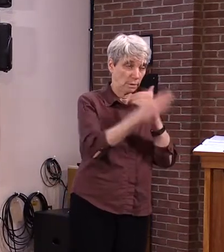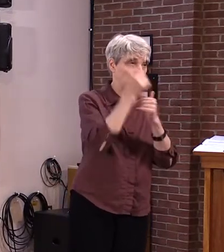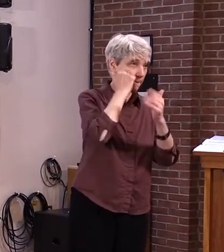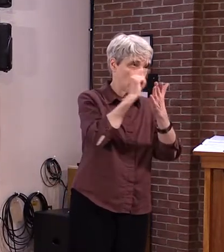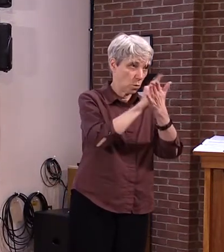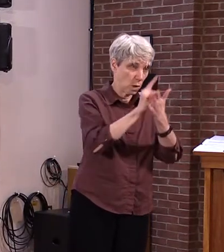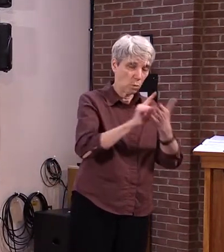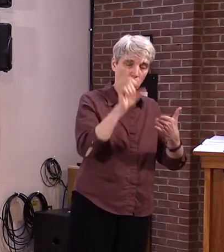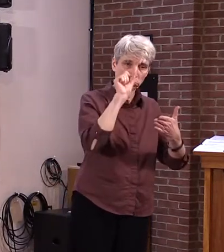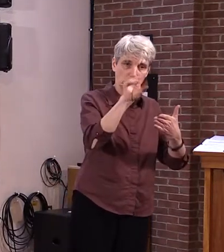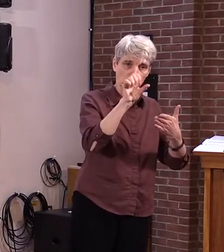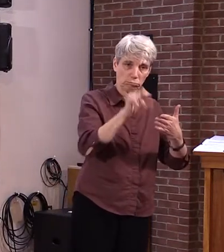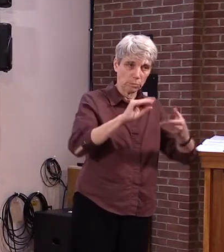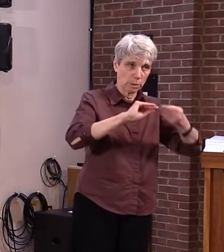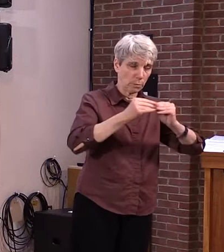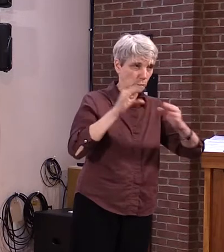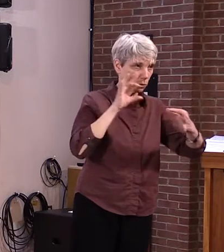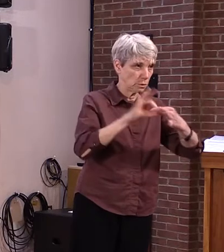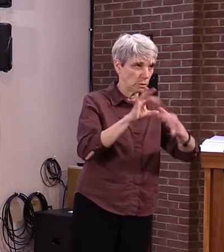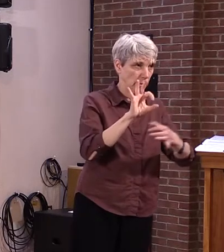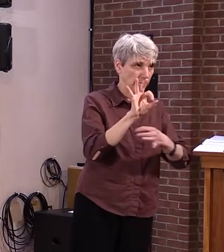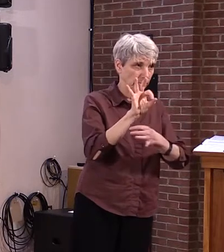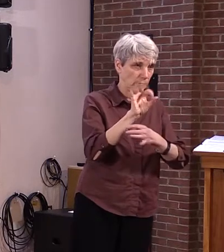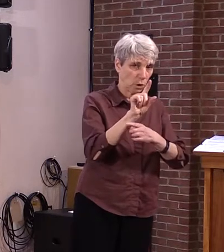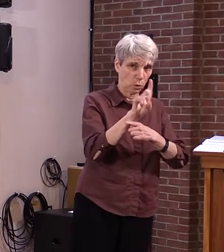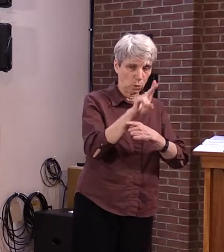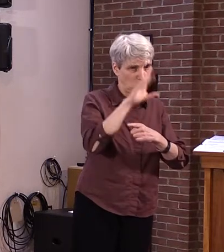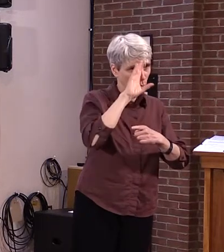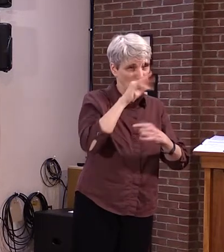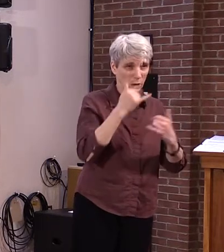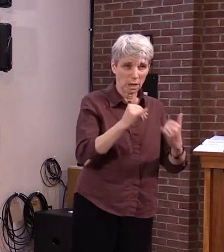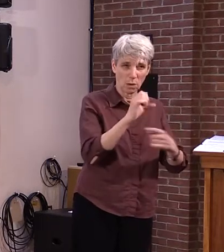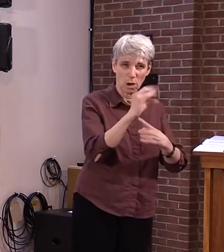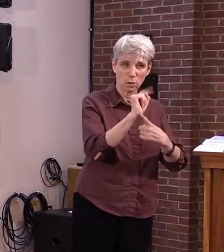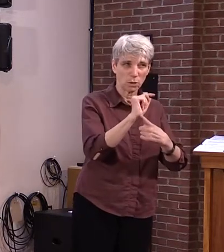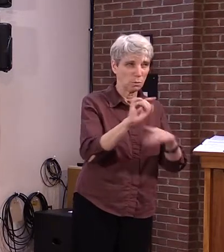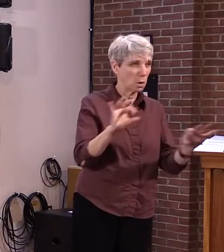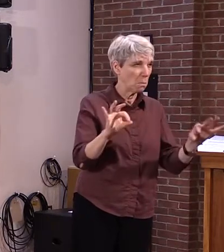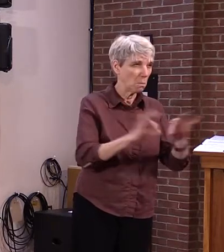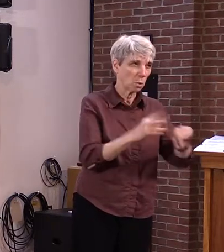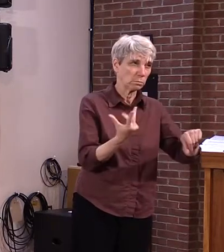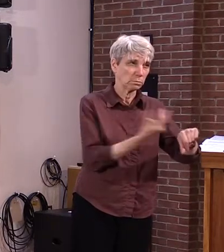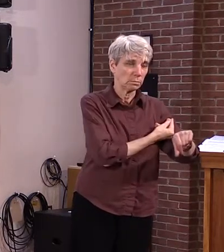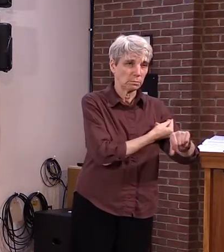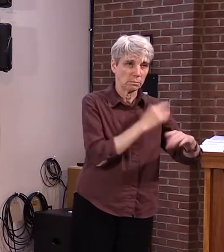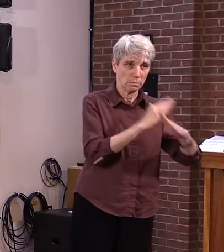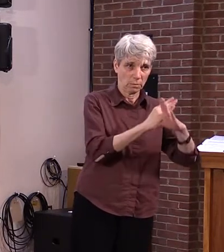period of time where it's really critical for folks to get their flu shot as the flu will start circulating